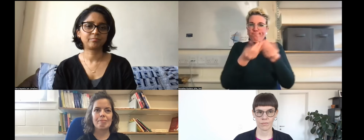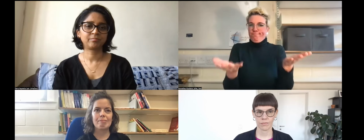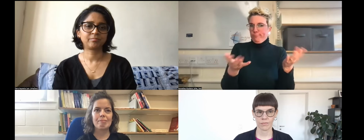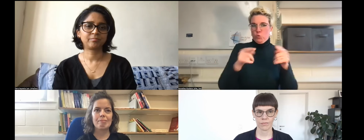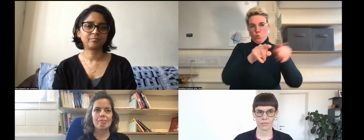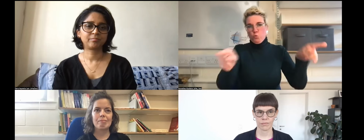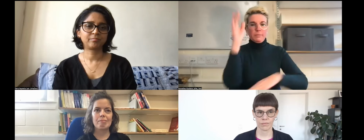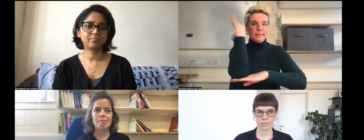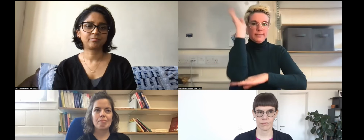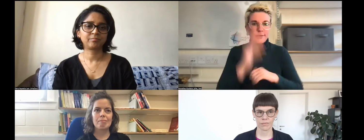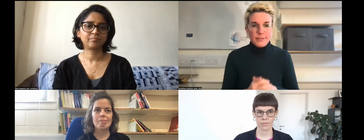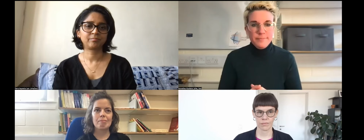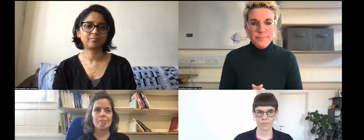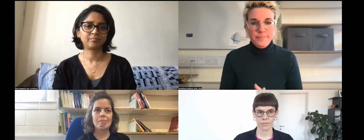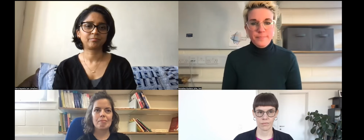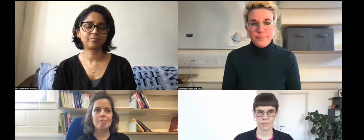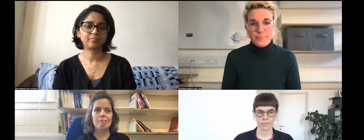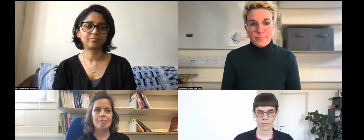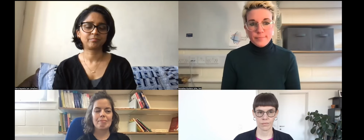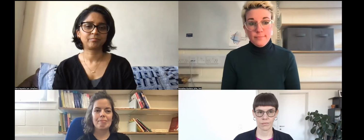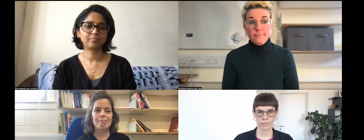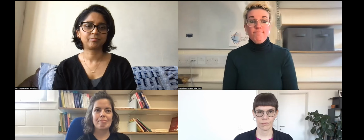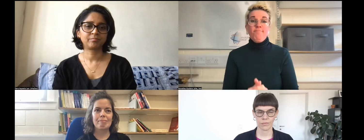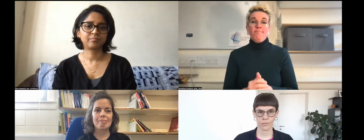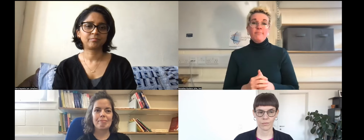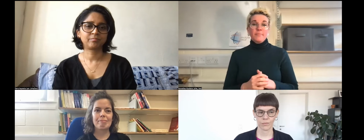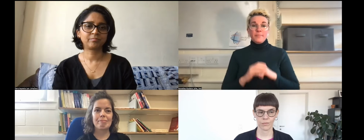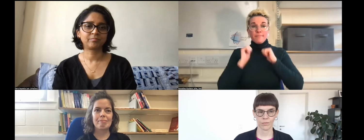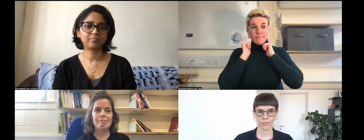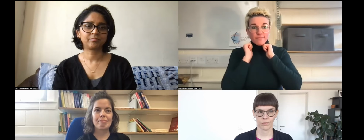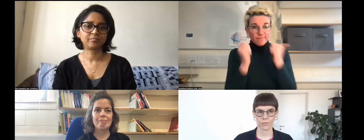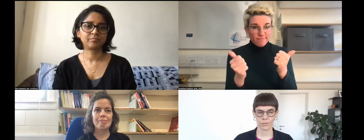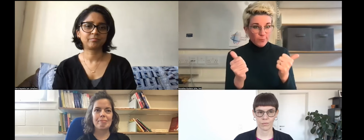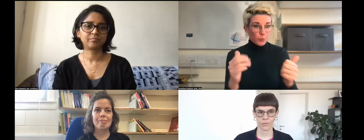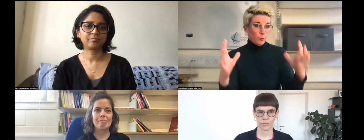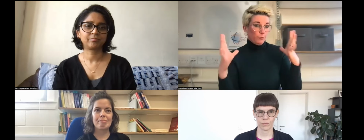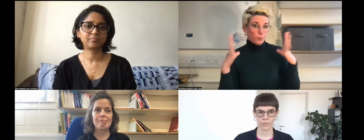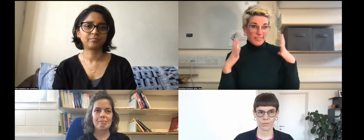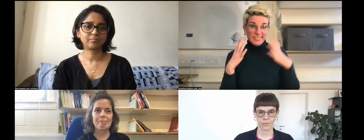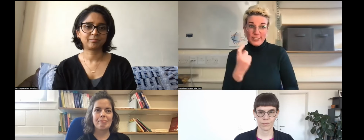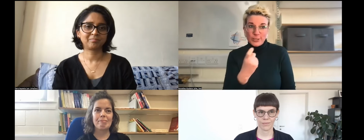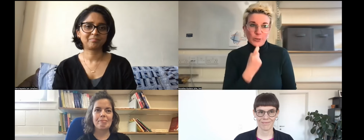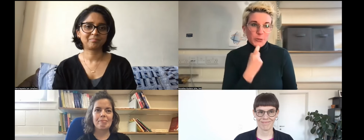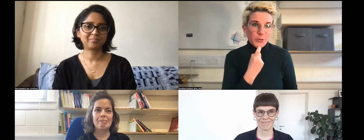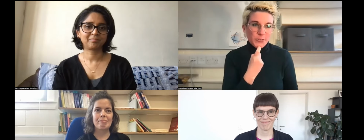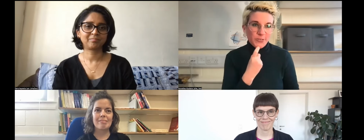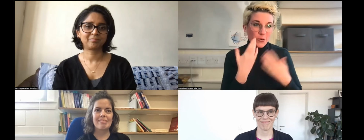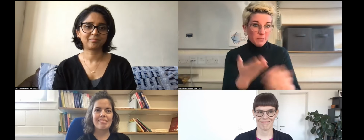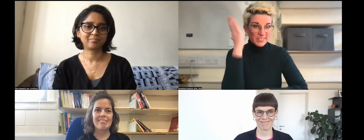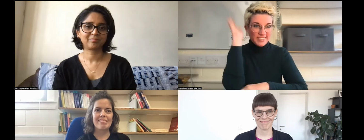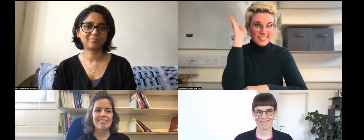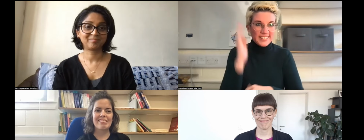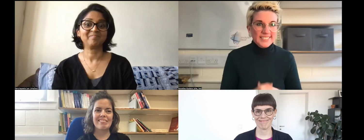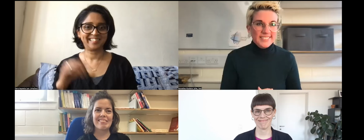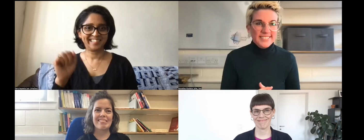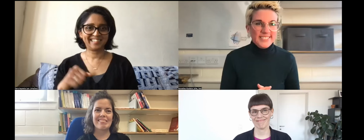them in the Q&A box, and then I will pass them on to the presenters at the appropriate time. Okay,